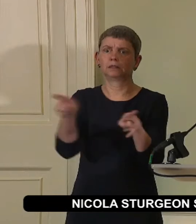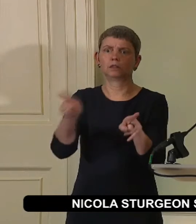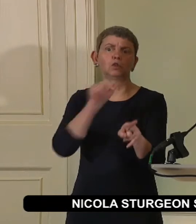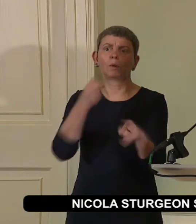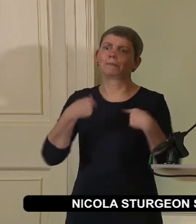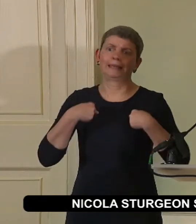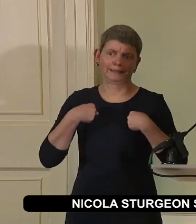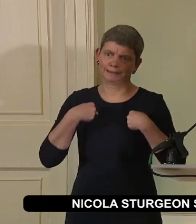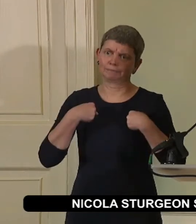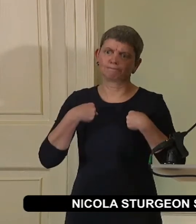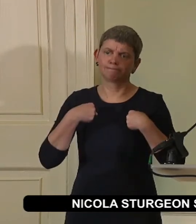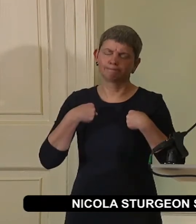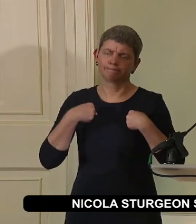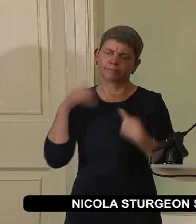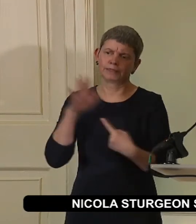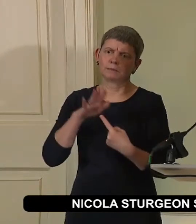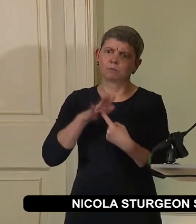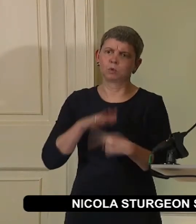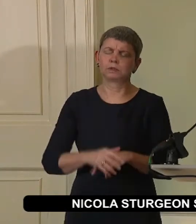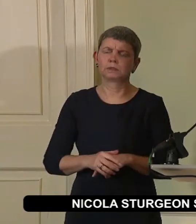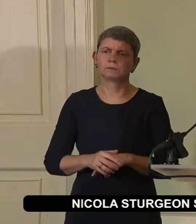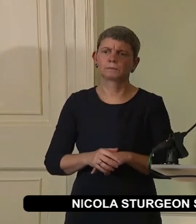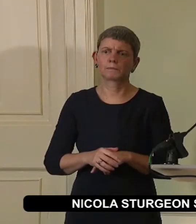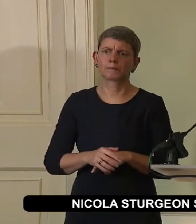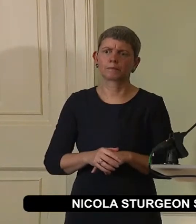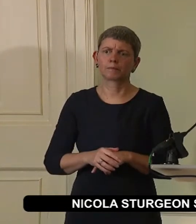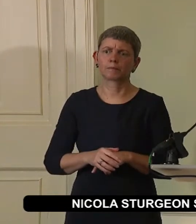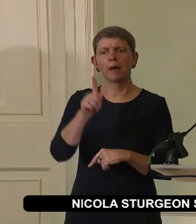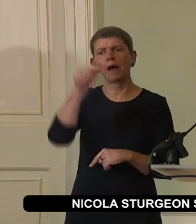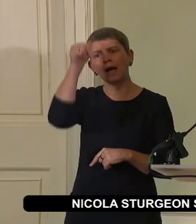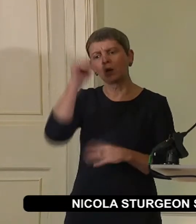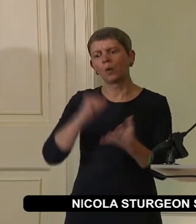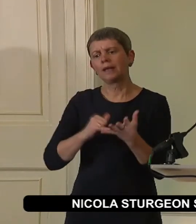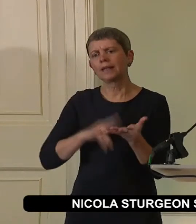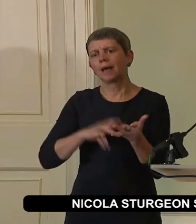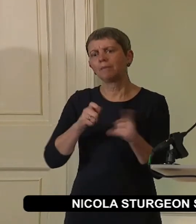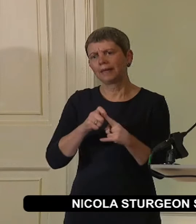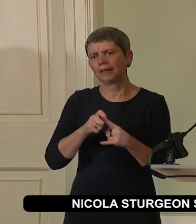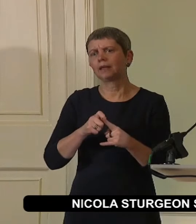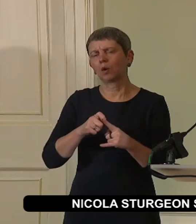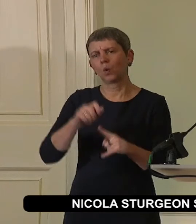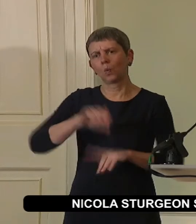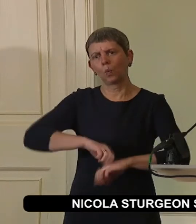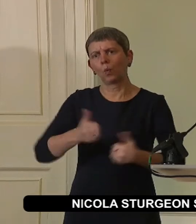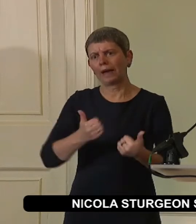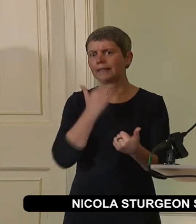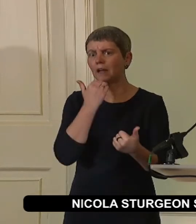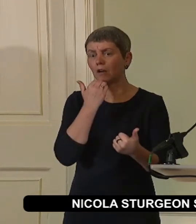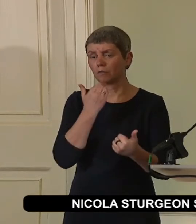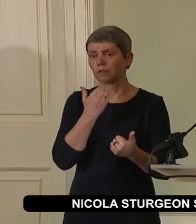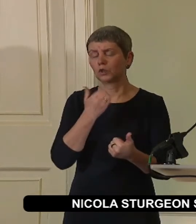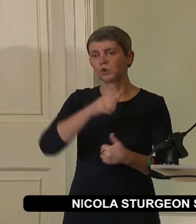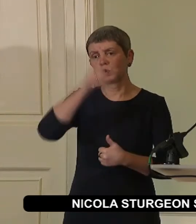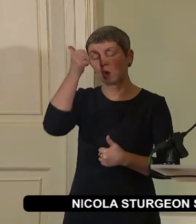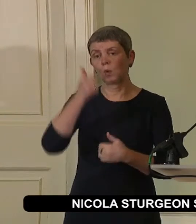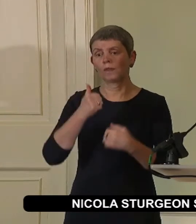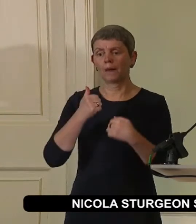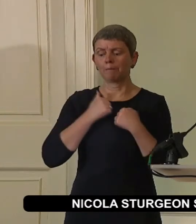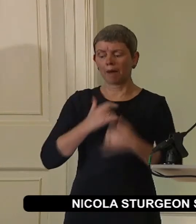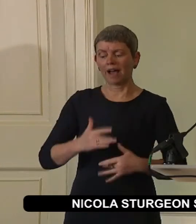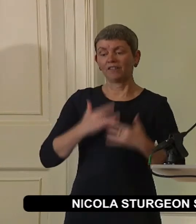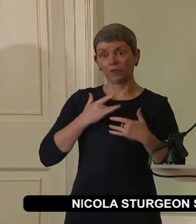alone. But I know my party well enough to understand that my view as leader would